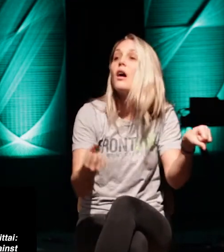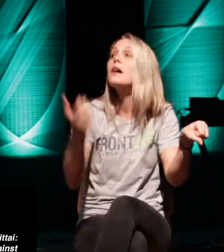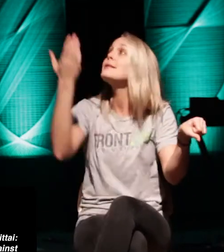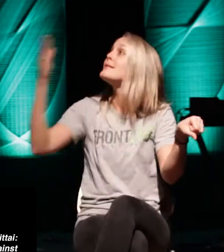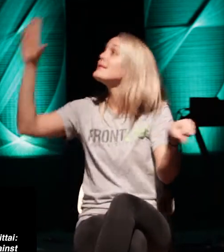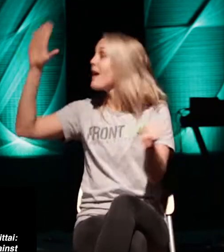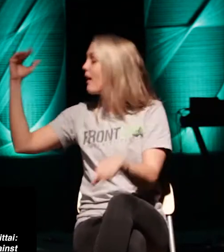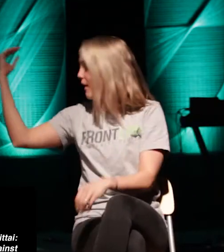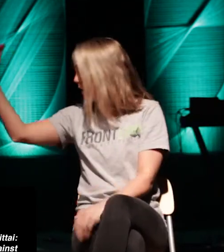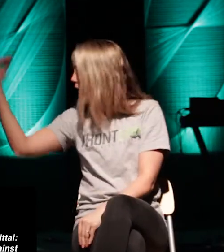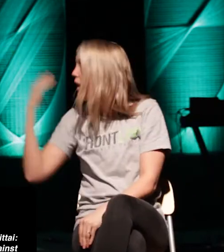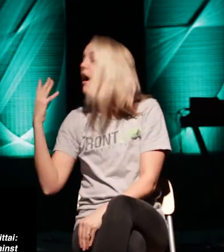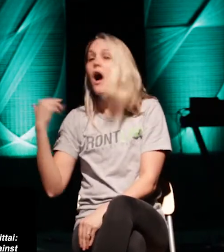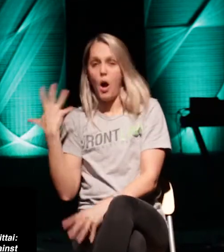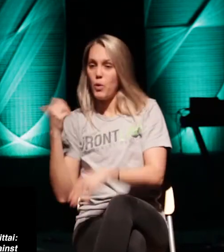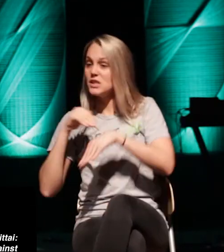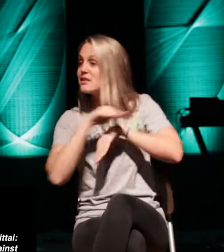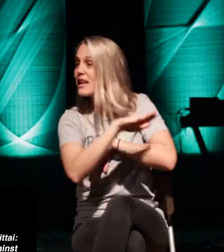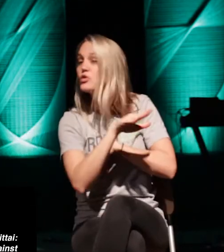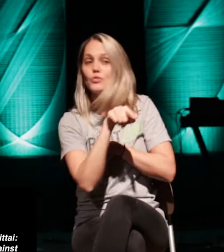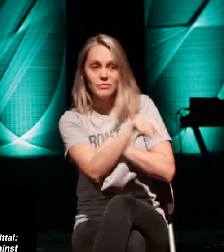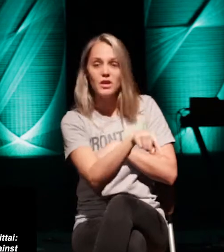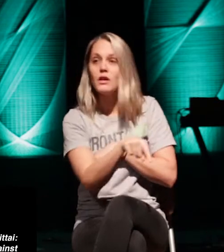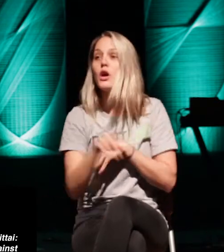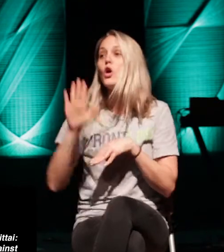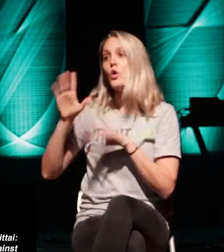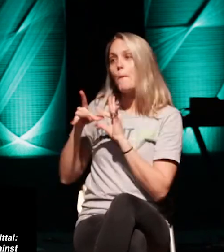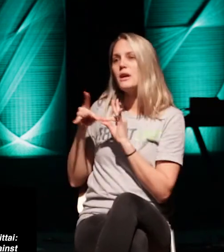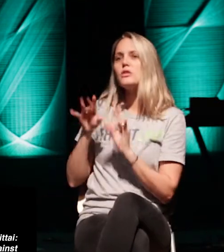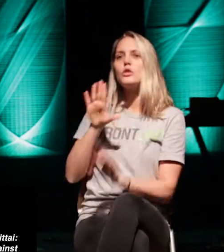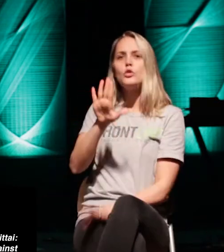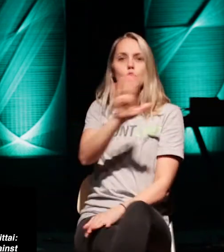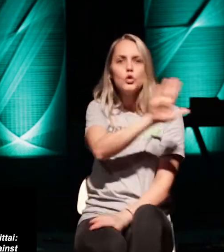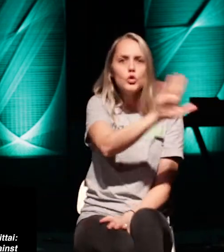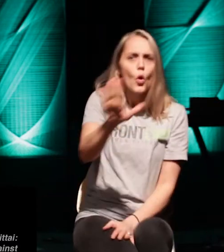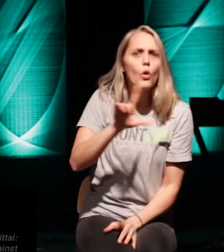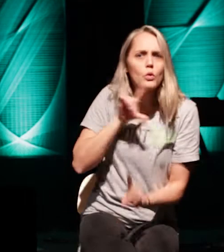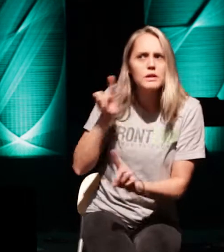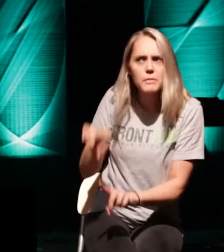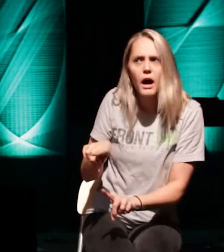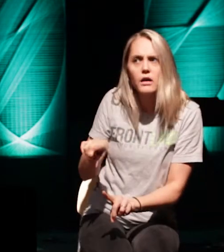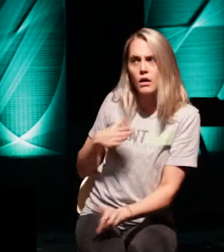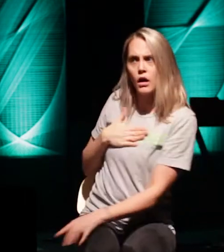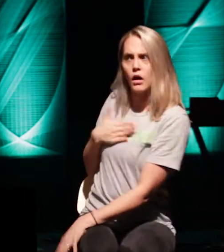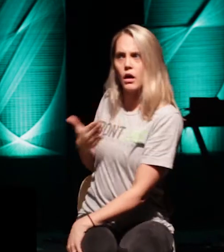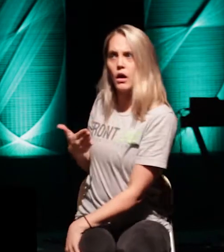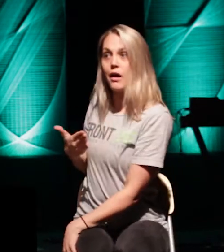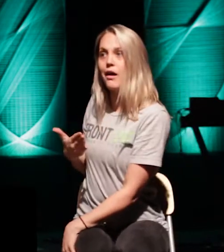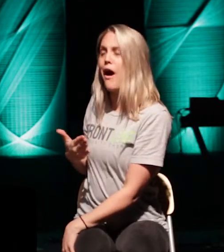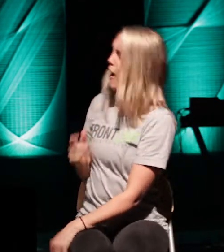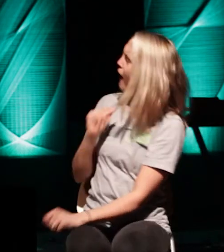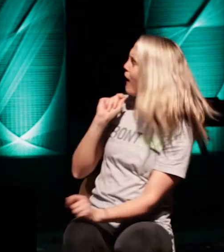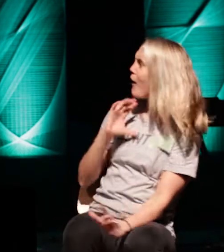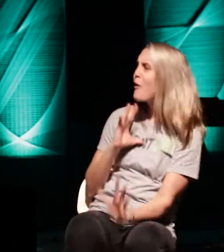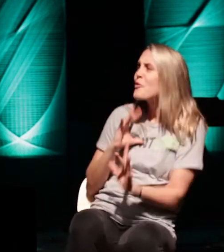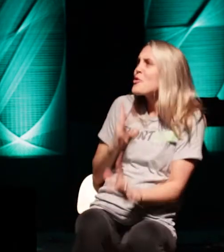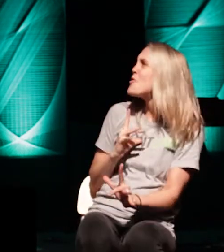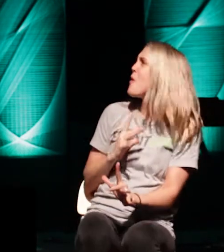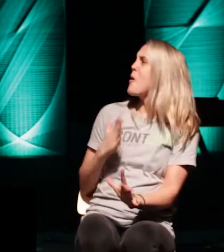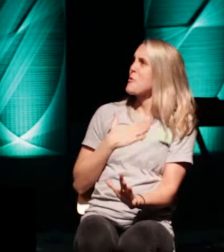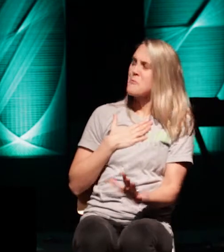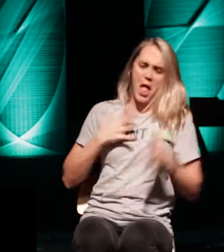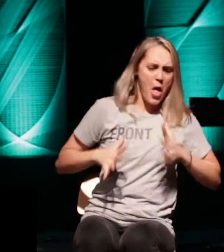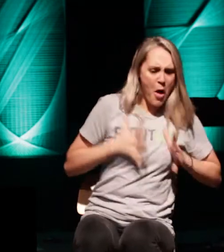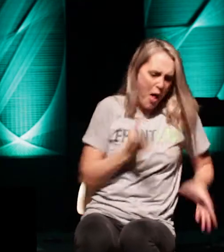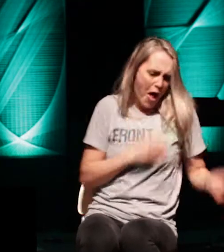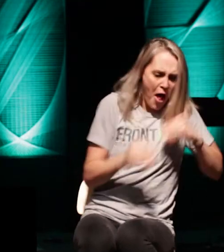send you to these people because I have a message for them, what would your response be? Sweet, I'll pack my bags, I'll buy the flight, I'll go right